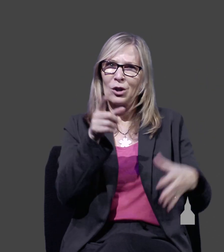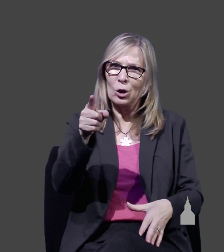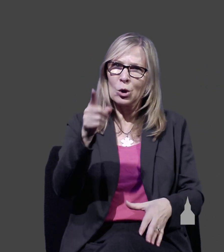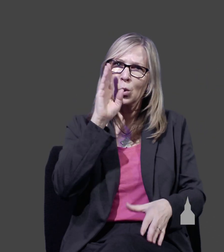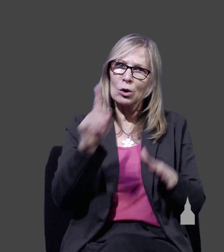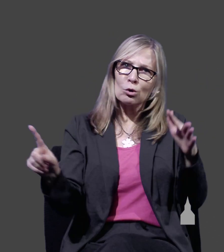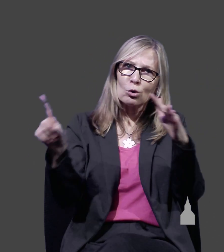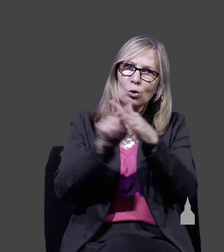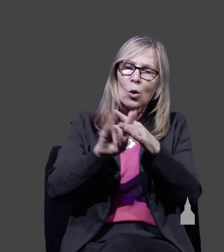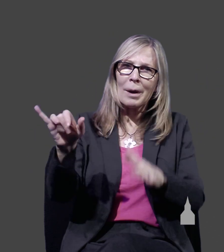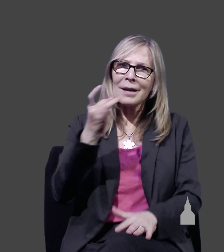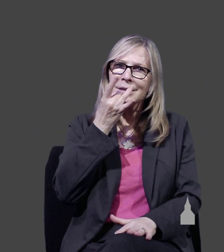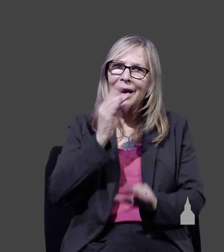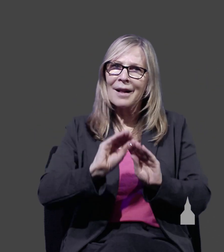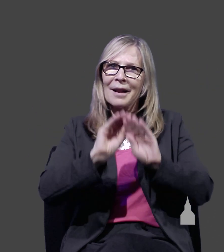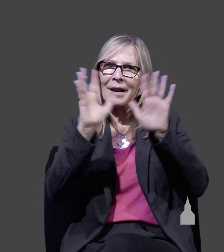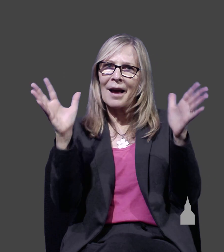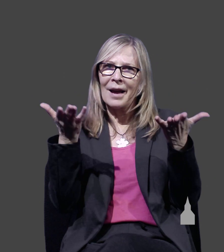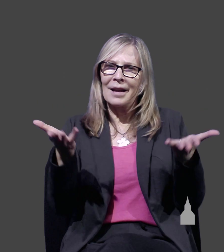lights in the world.